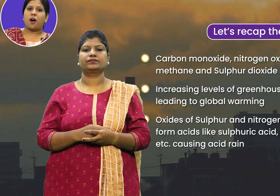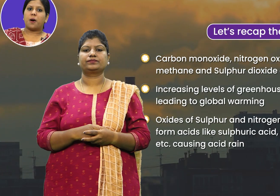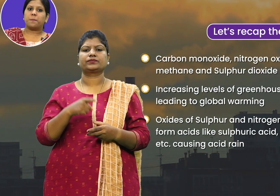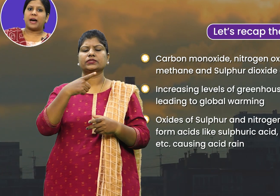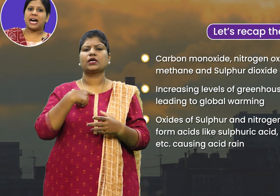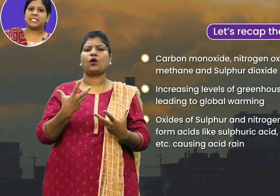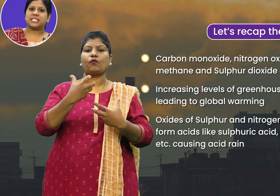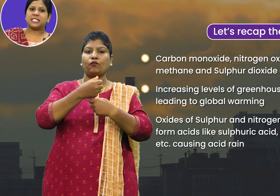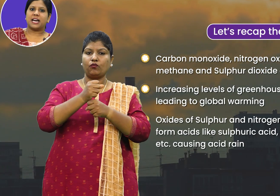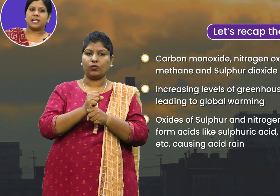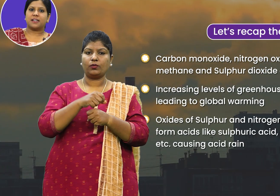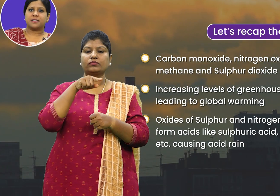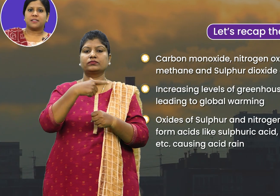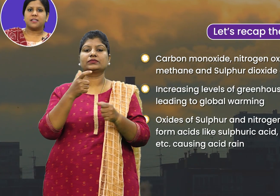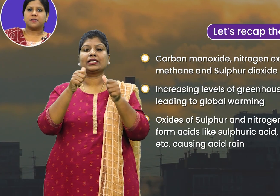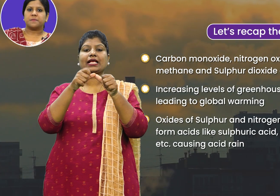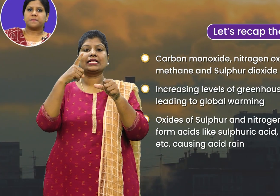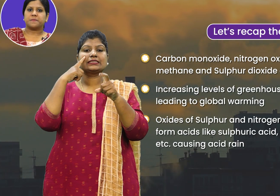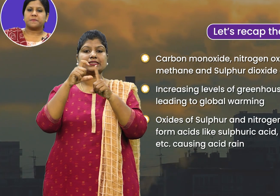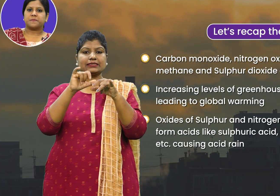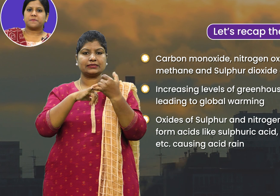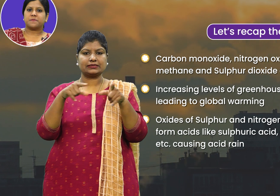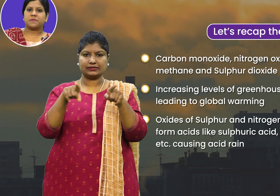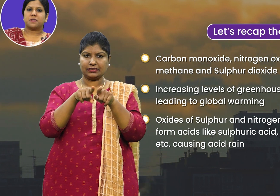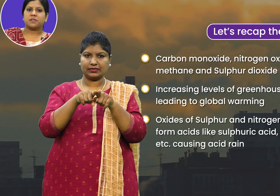and form acids like